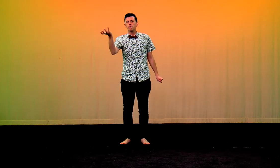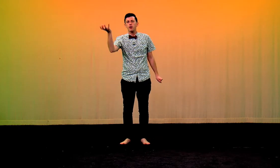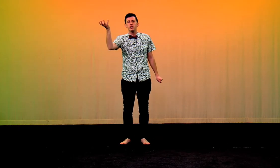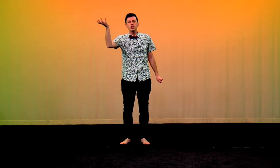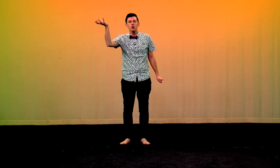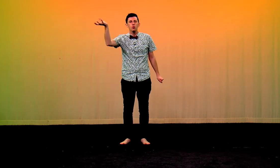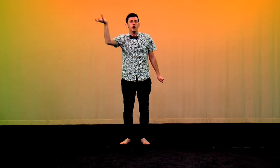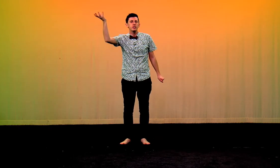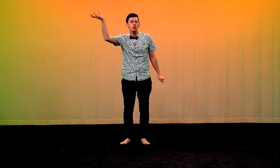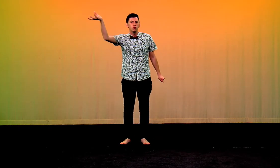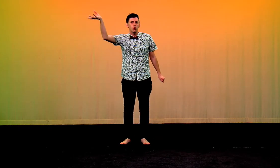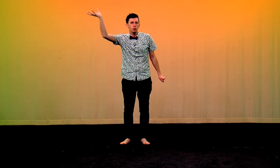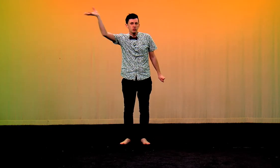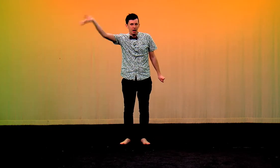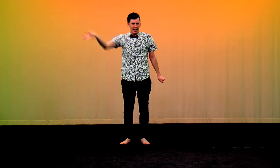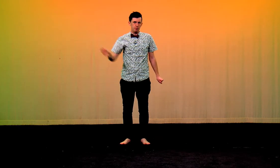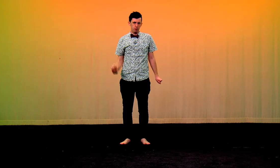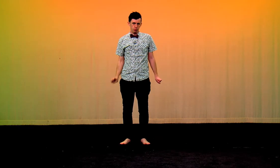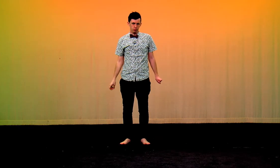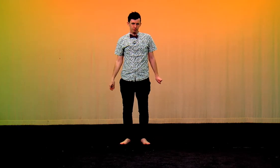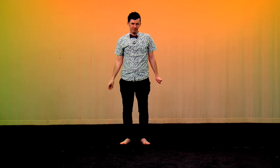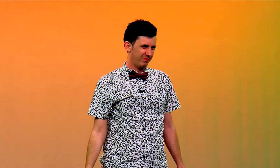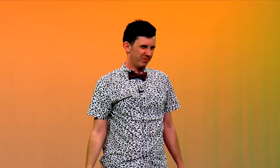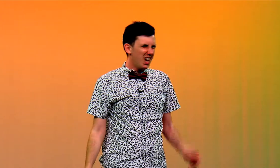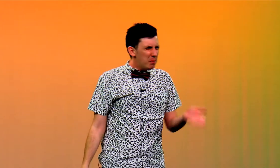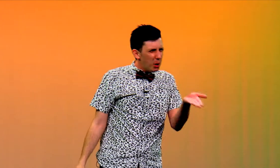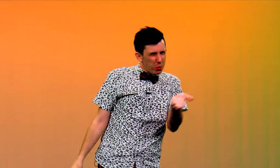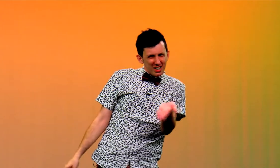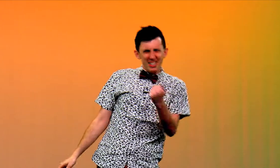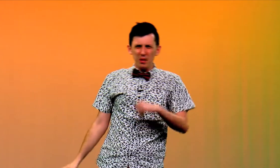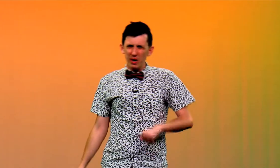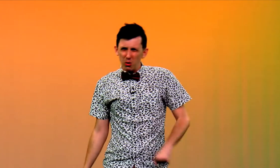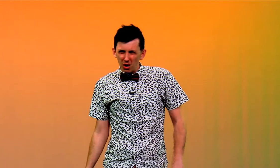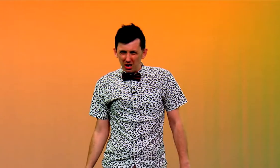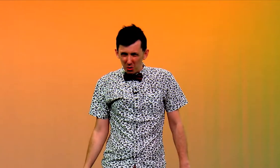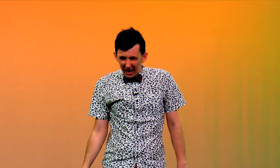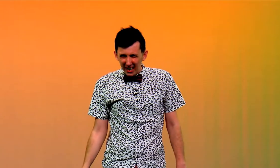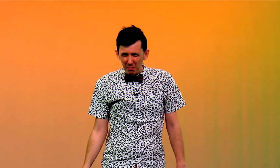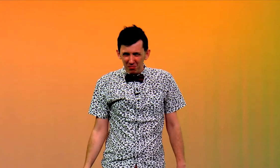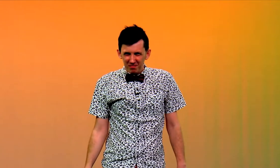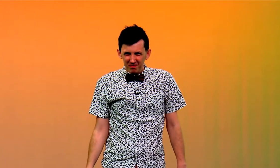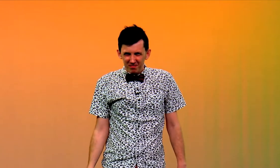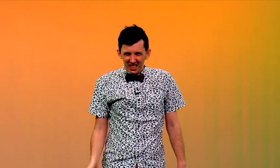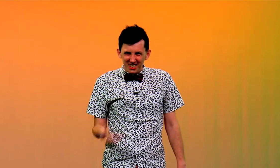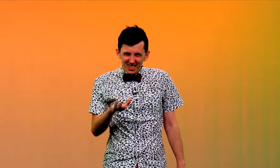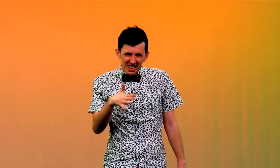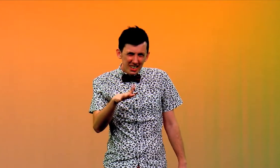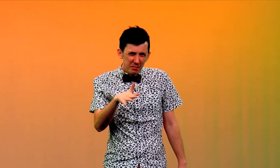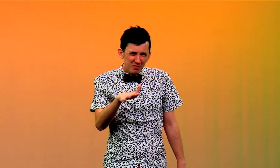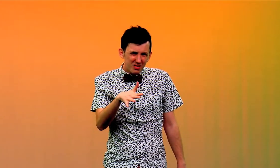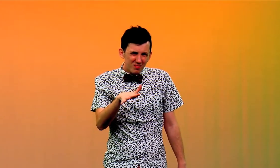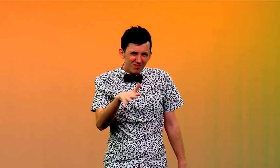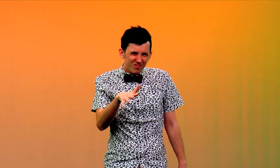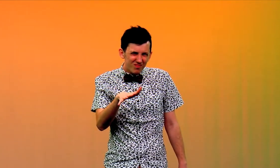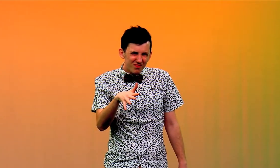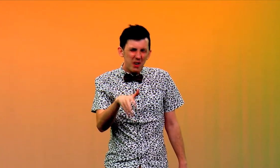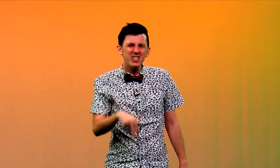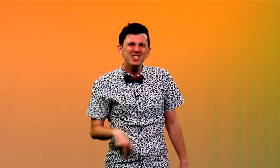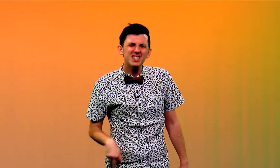fresh red rose apples. But one day when Crocodile came, he seemed very